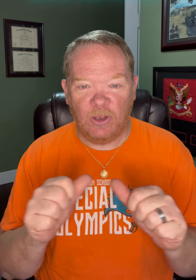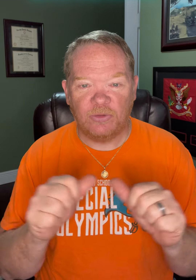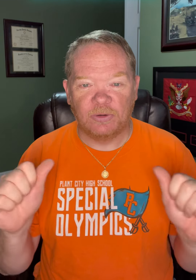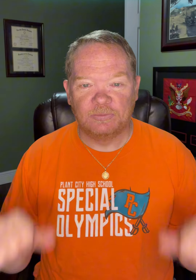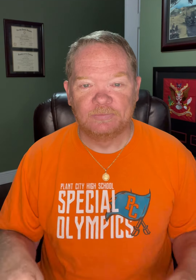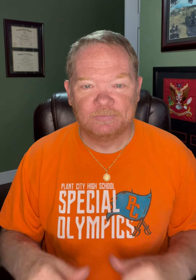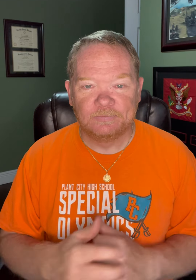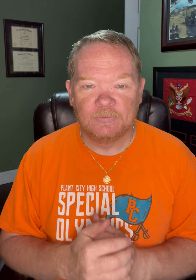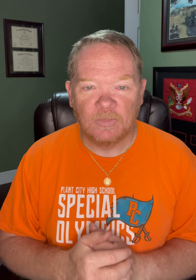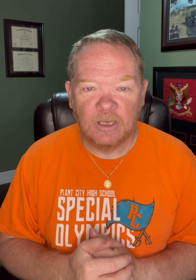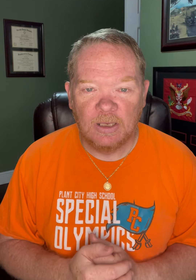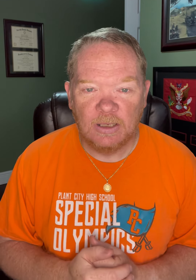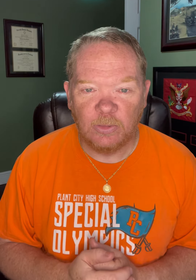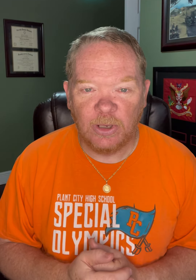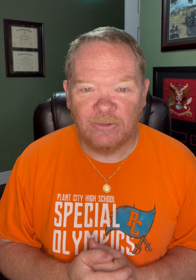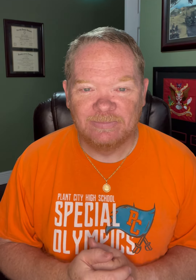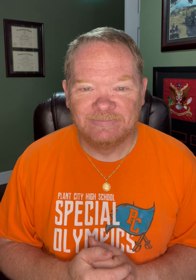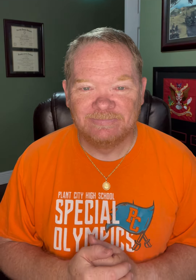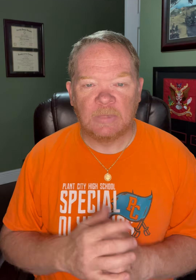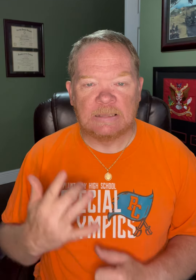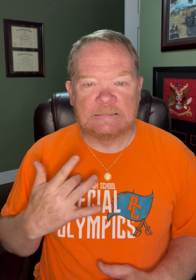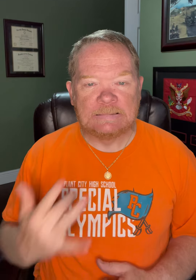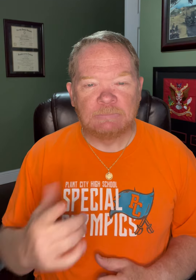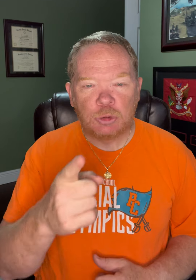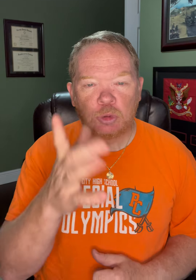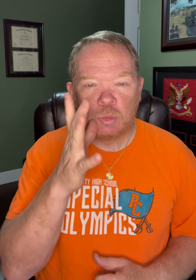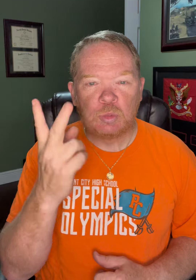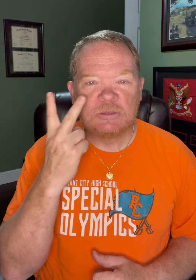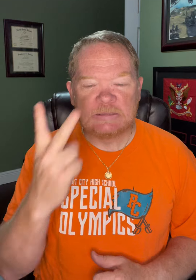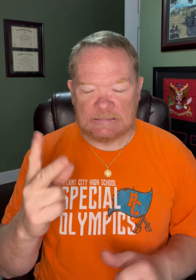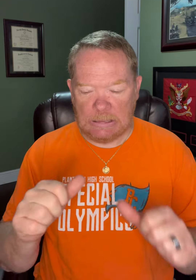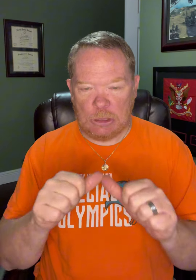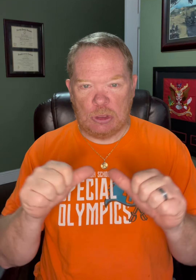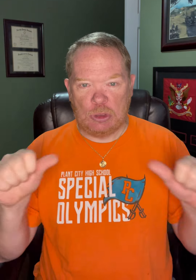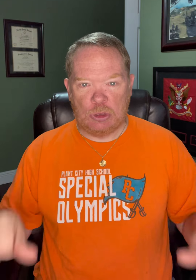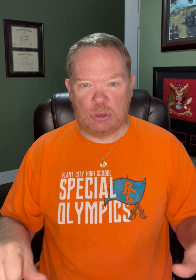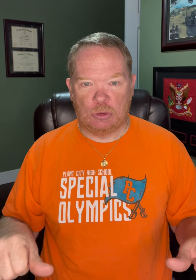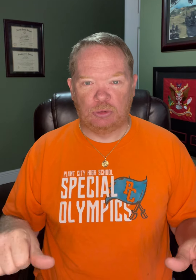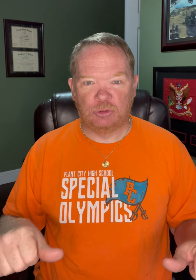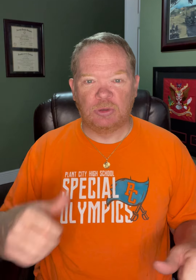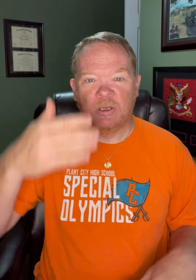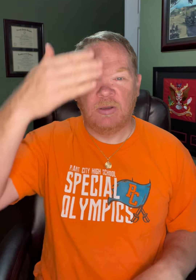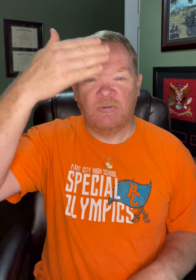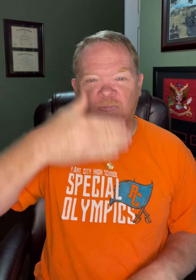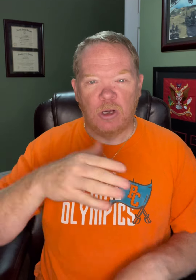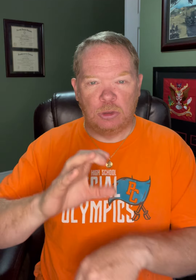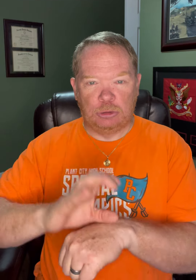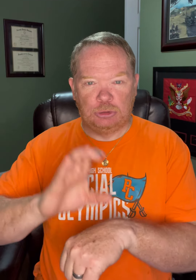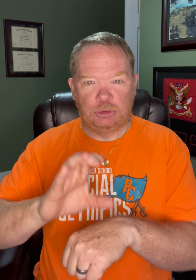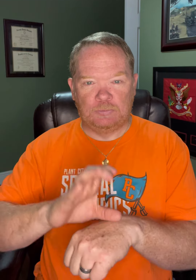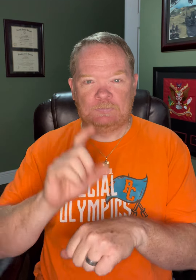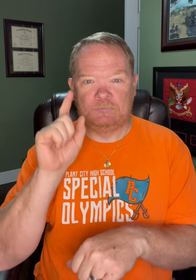altar. Here we go. Typically, you'll see an altar in front of the